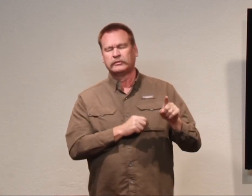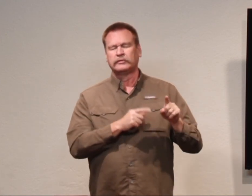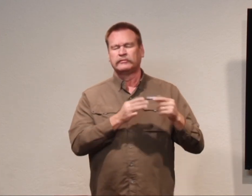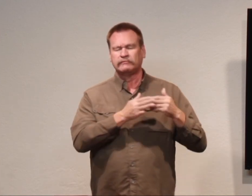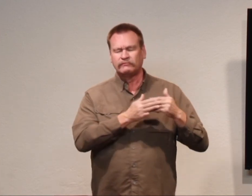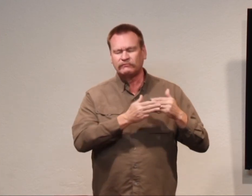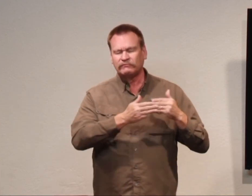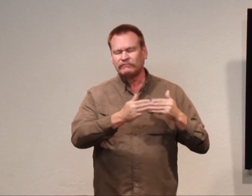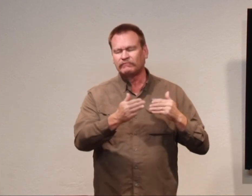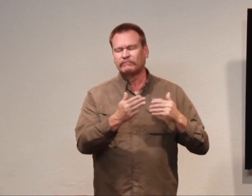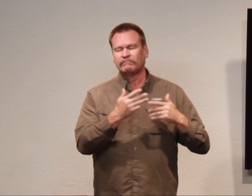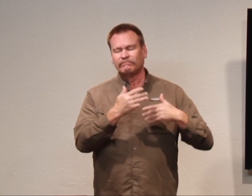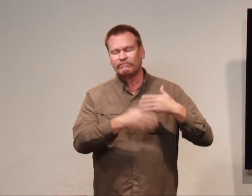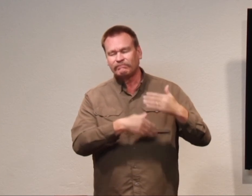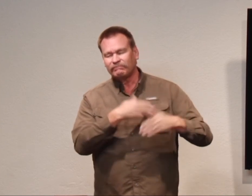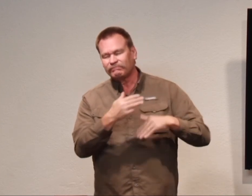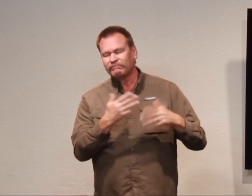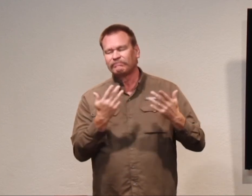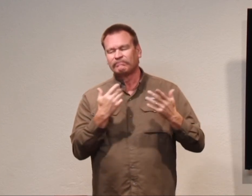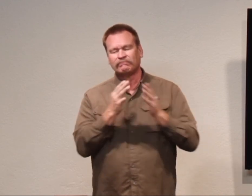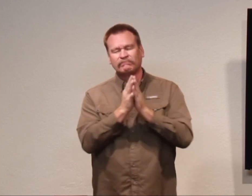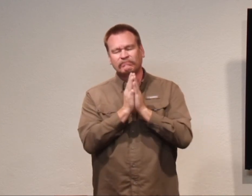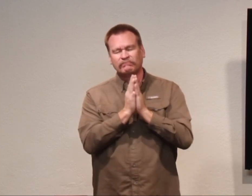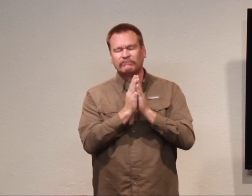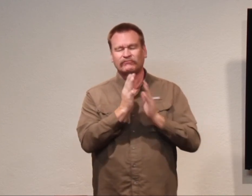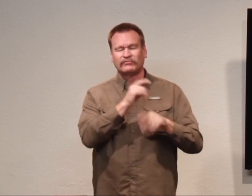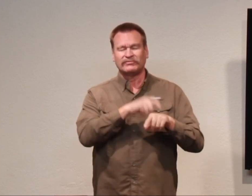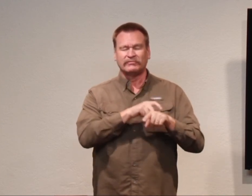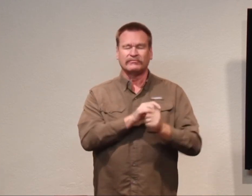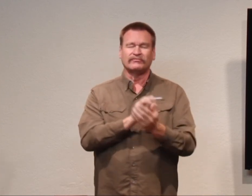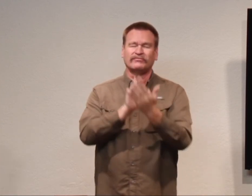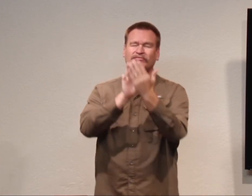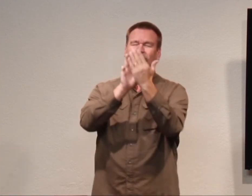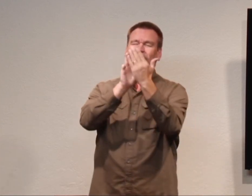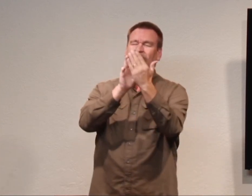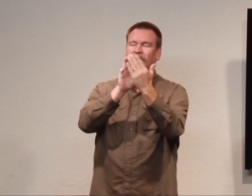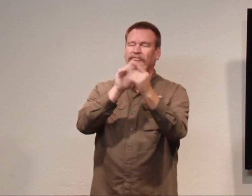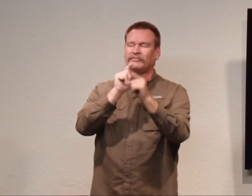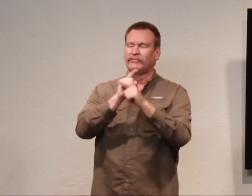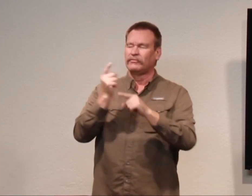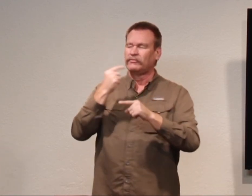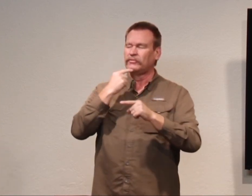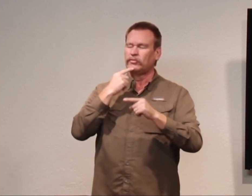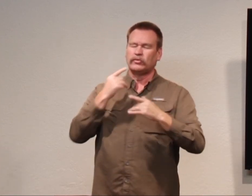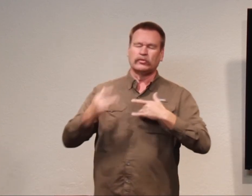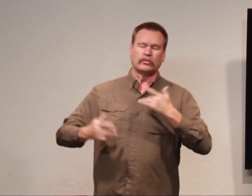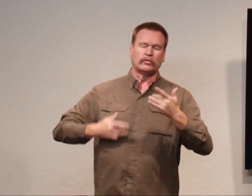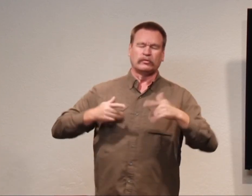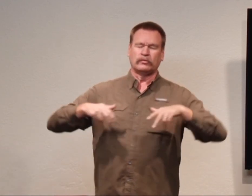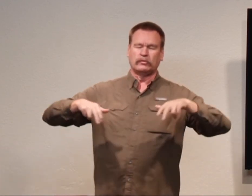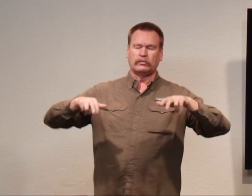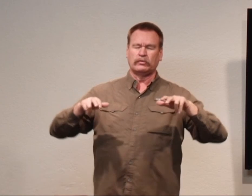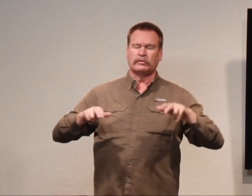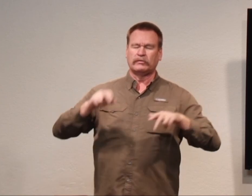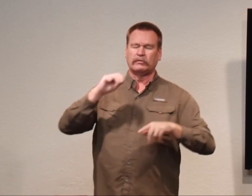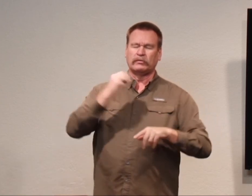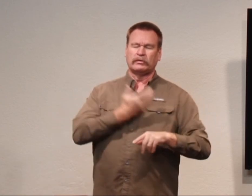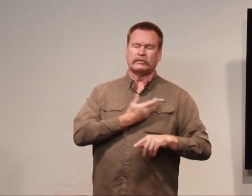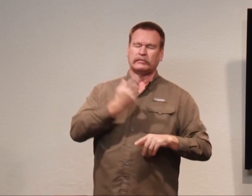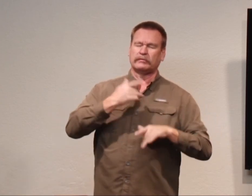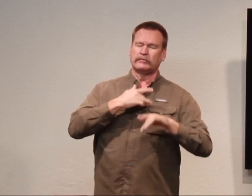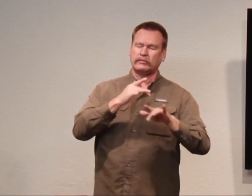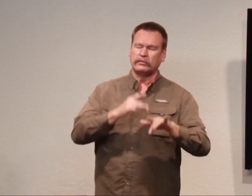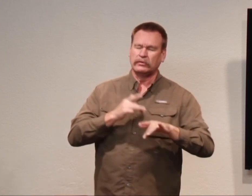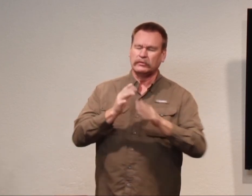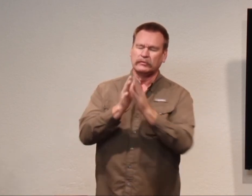and we know that they're experiencing different issues, and we ask that you just be with him, and